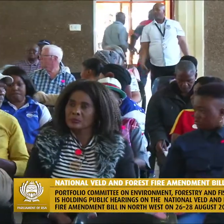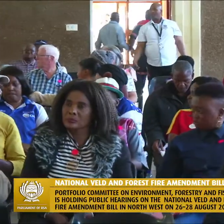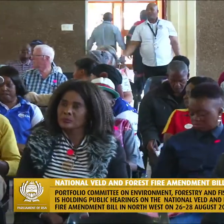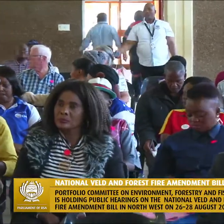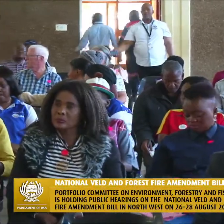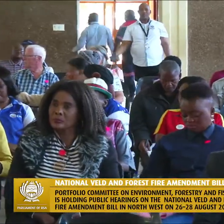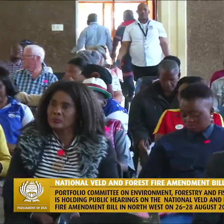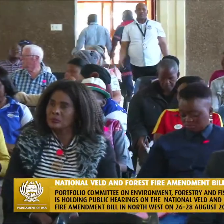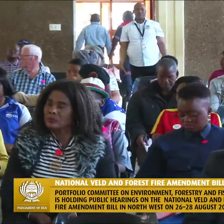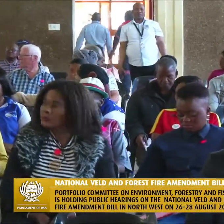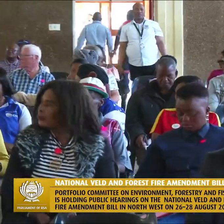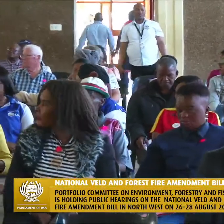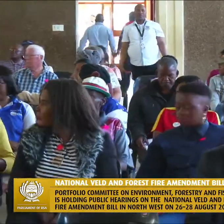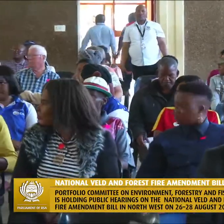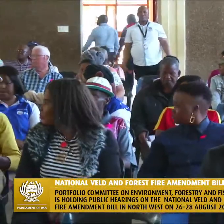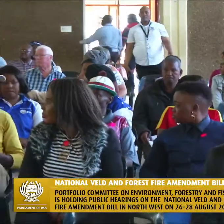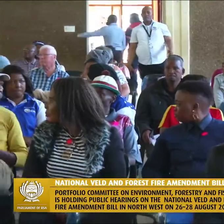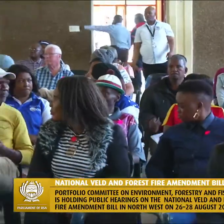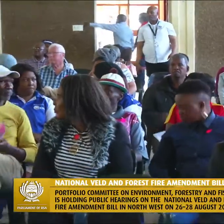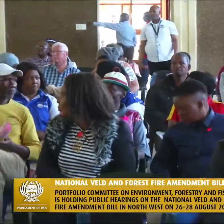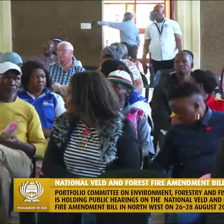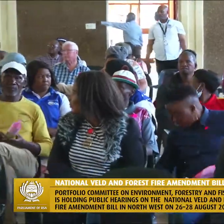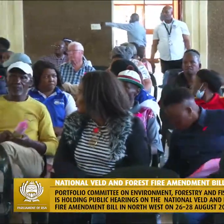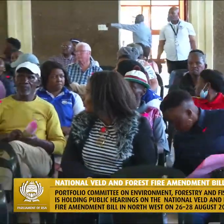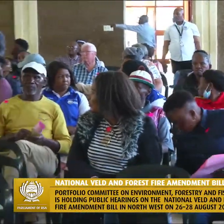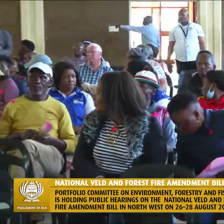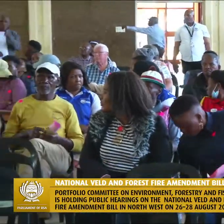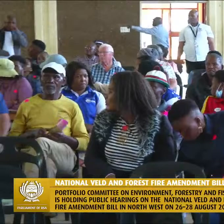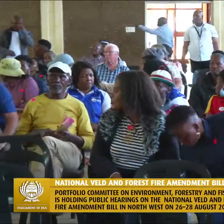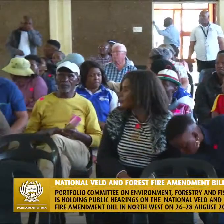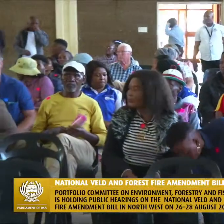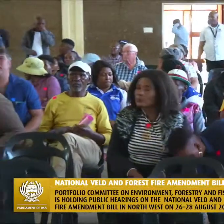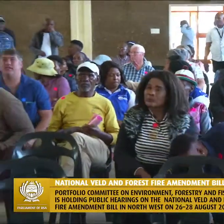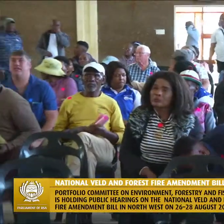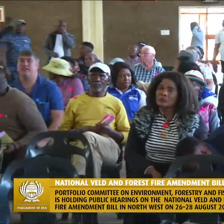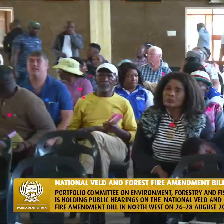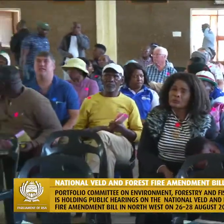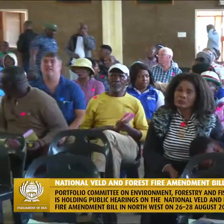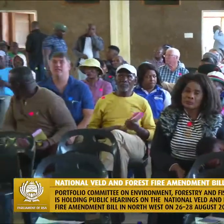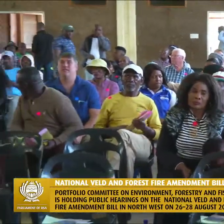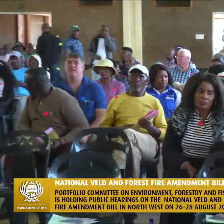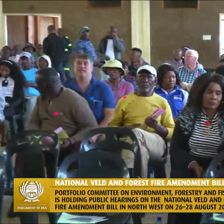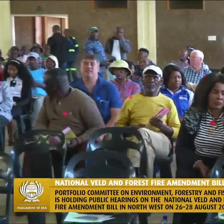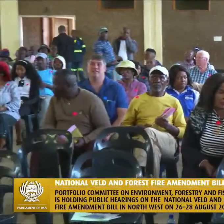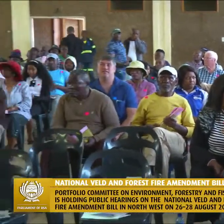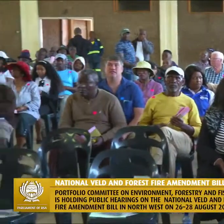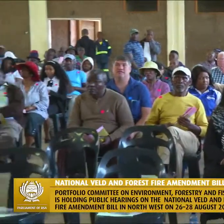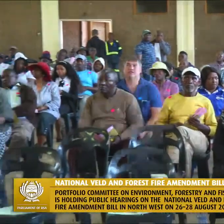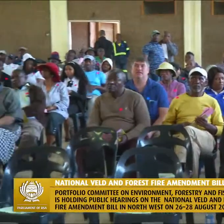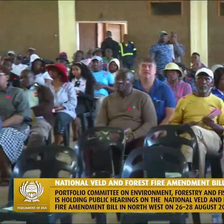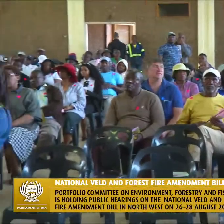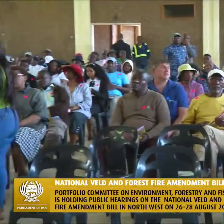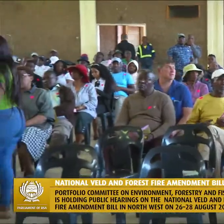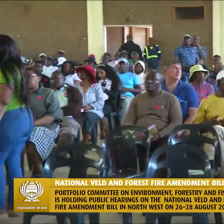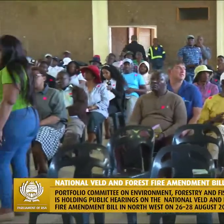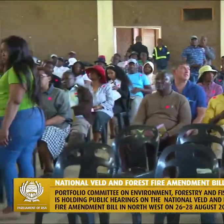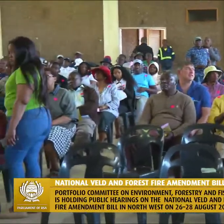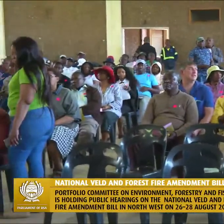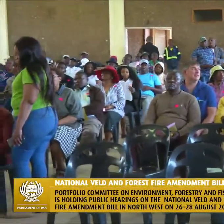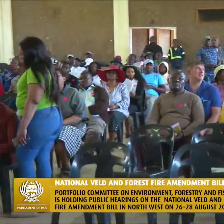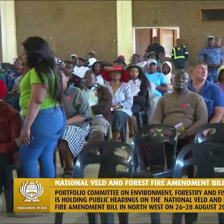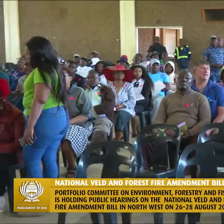how many more do we need or fine okay okay you are going to be the first in that